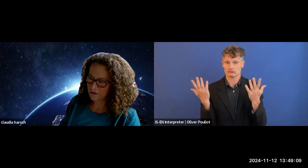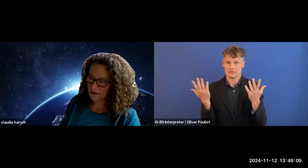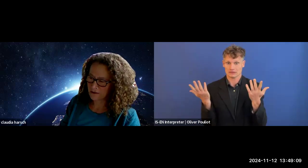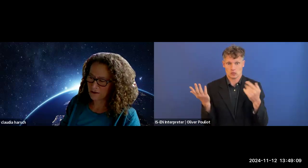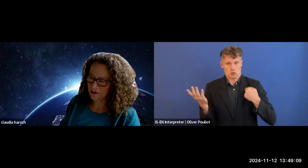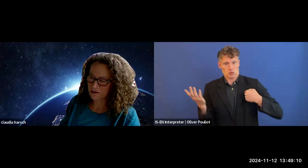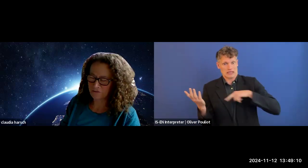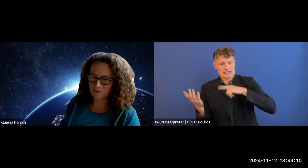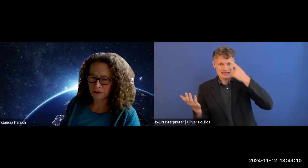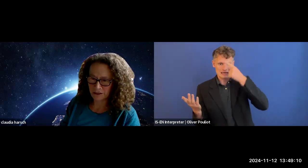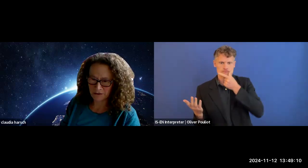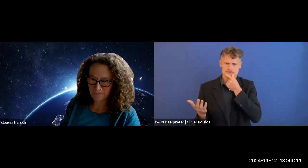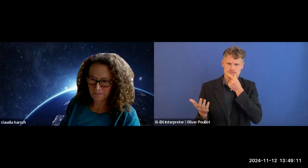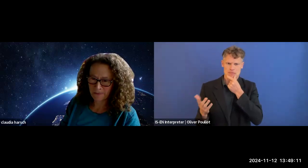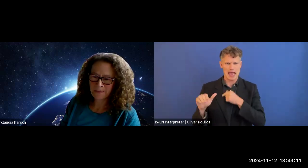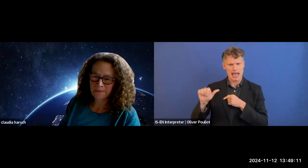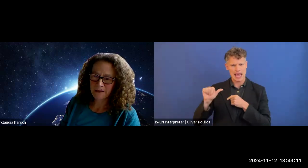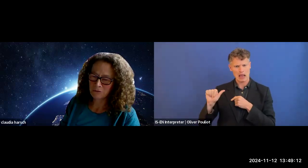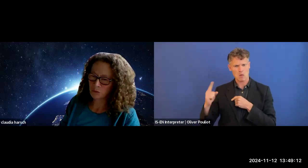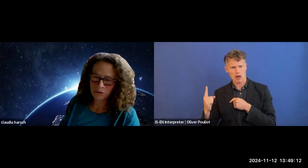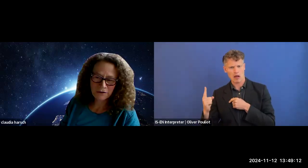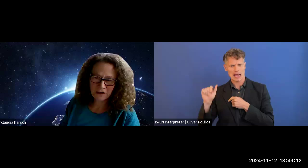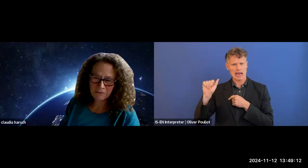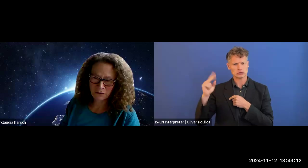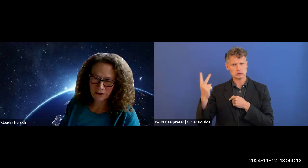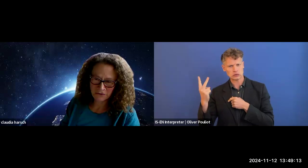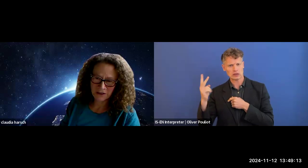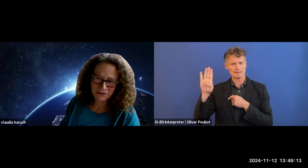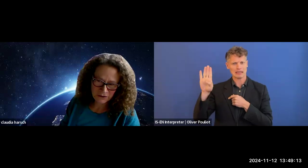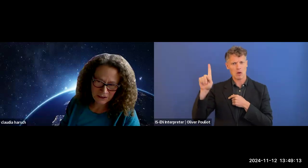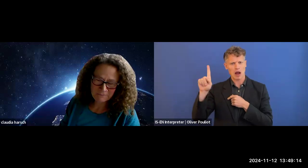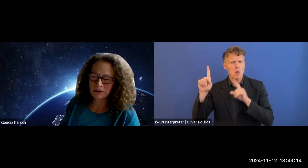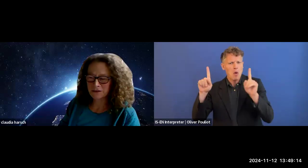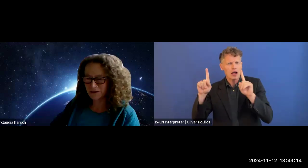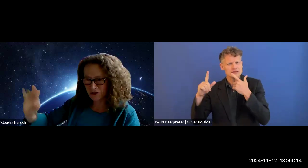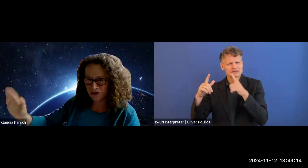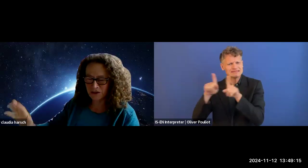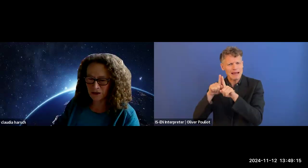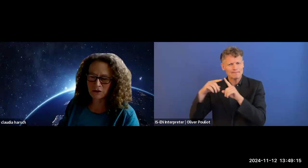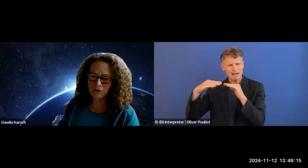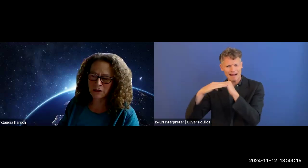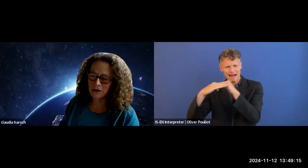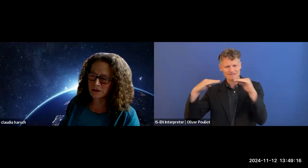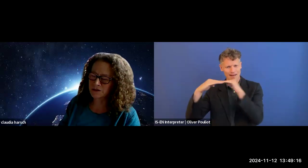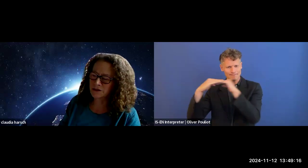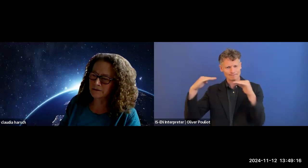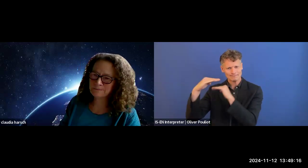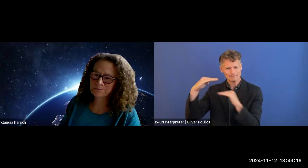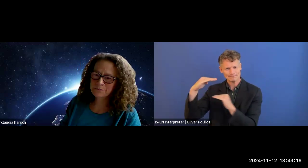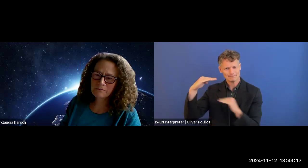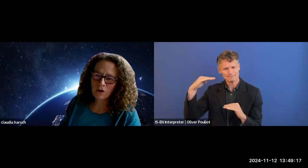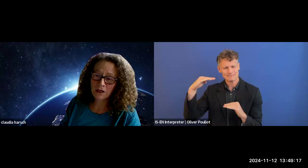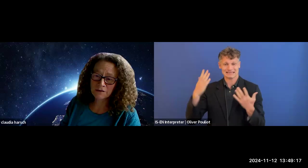CFR end and the next level begin. And we won't have time to look into that today, but that's just an outlook. It's